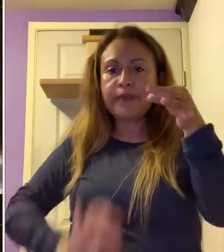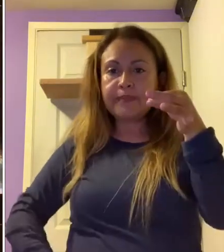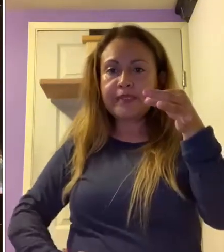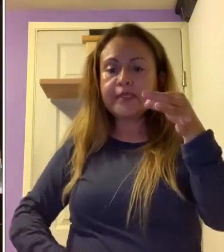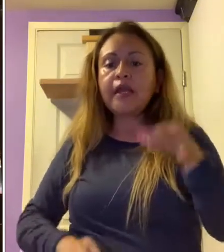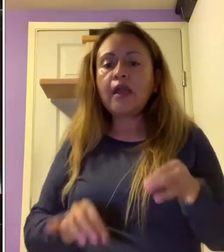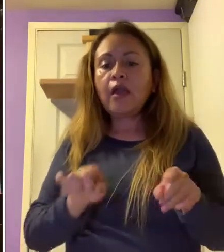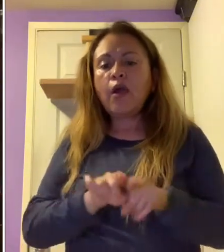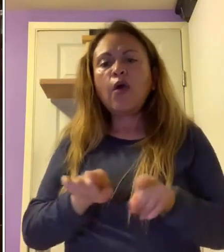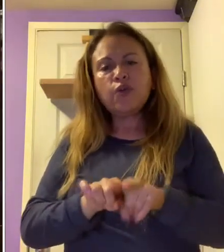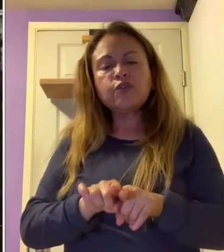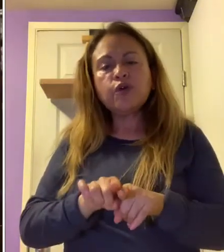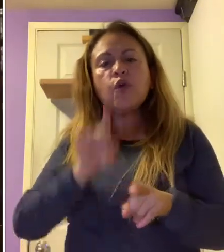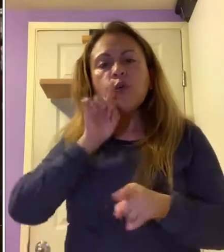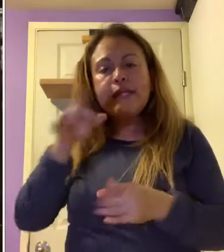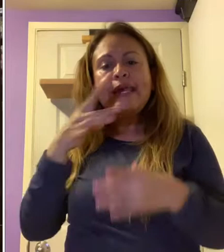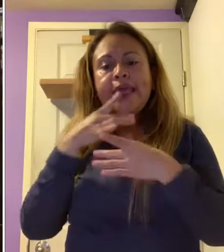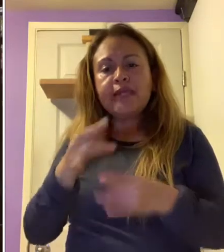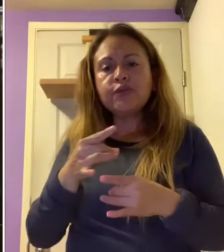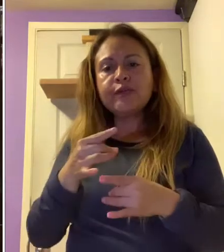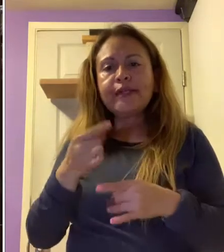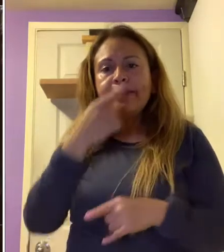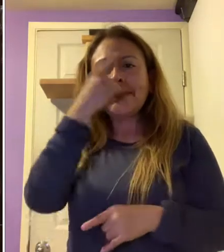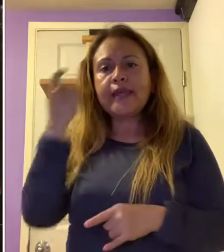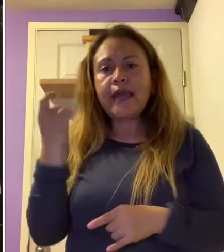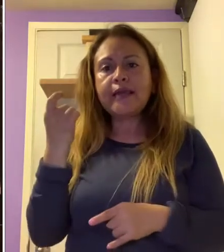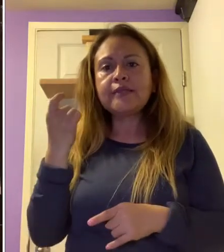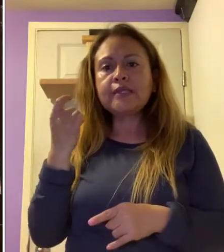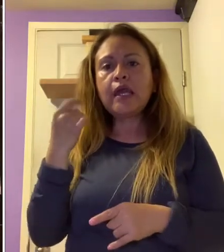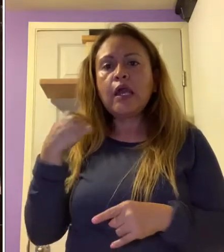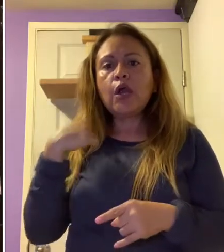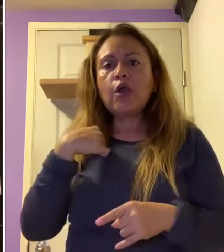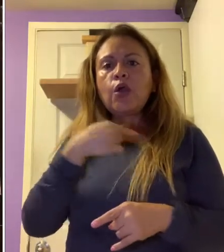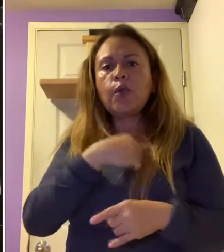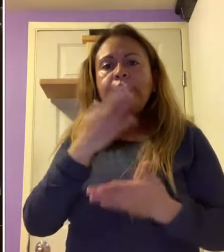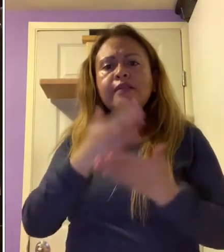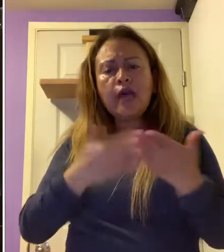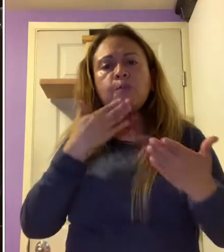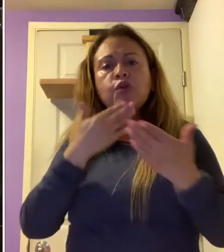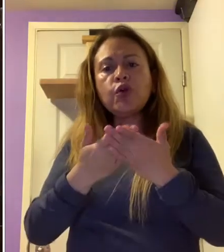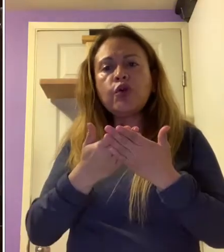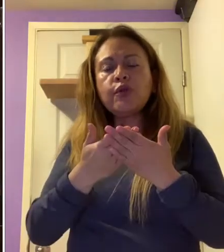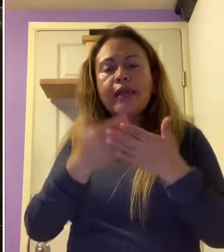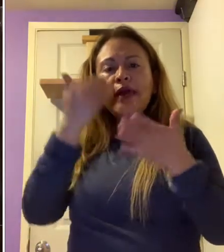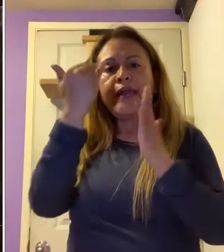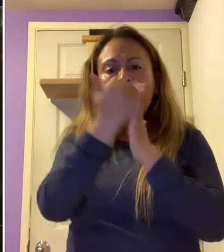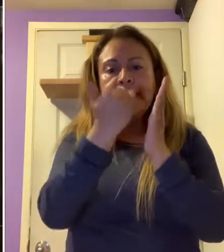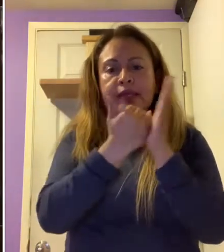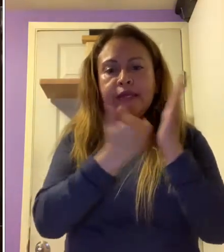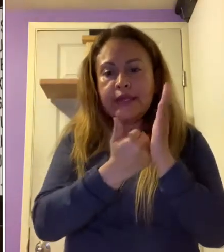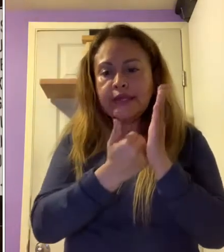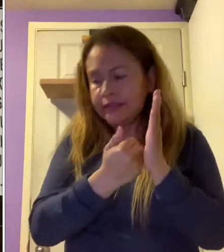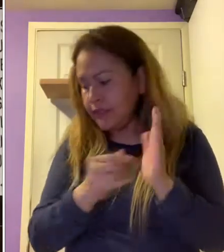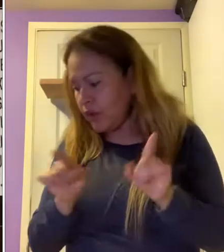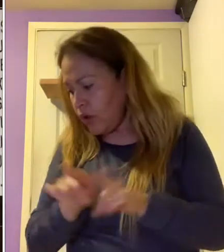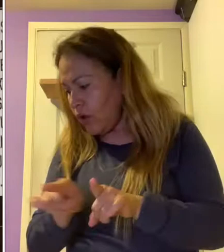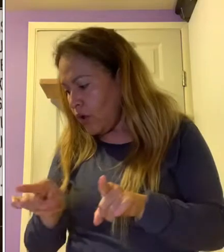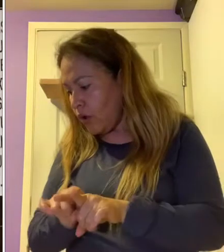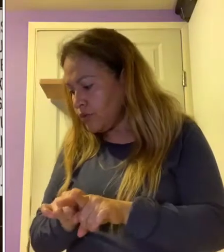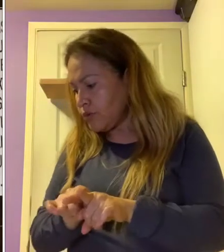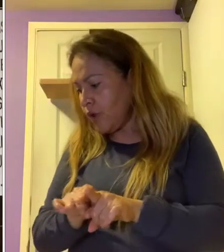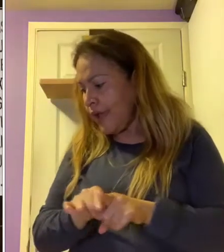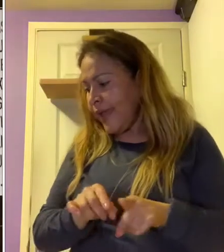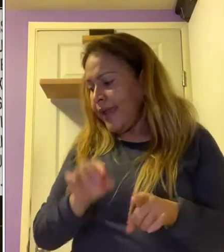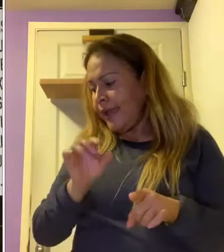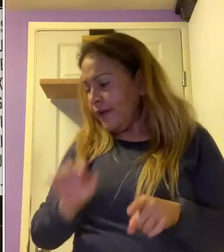strips, another one of Art's favorites. And the thing is, it's kind of interesting because we get some decent ingredients here like ancient